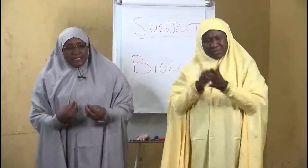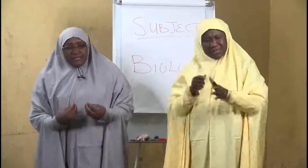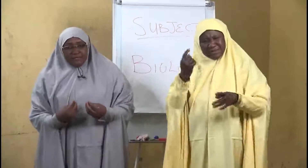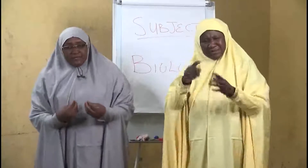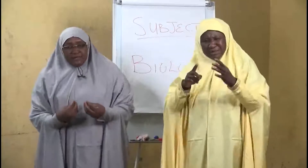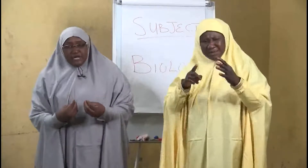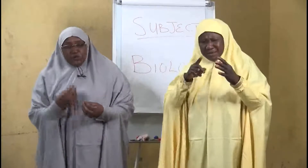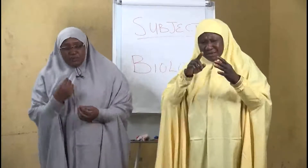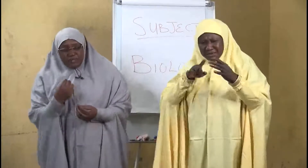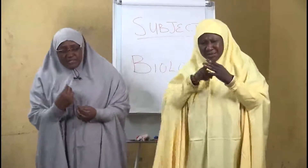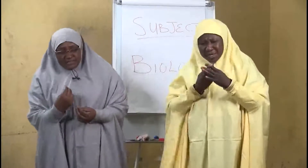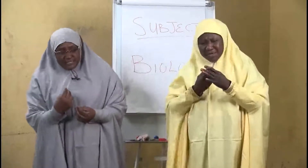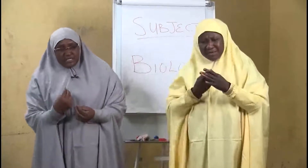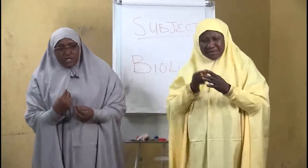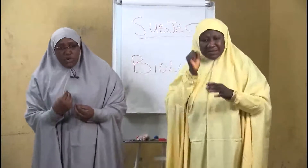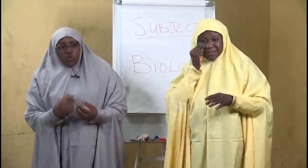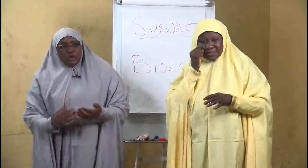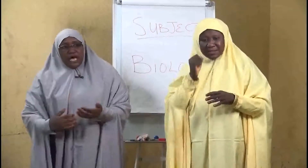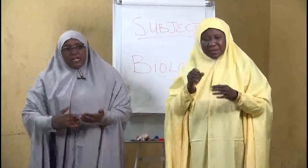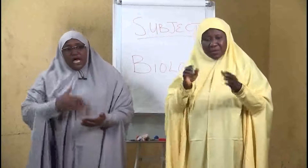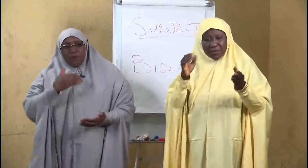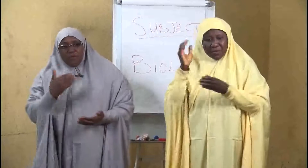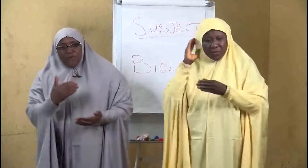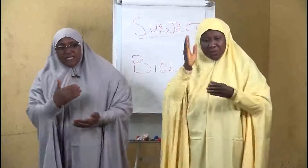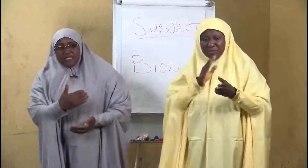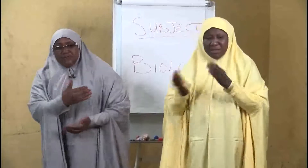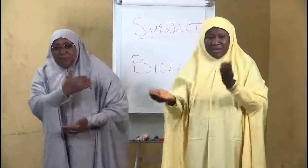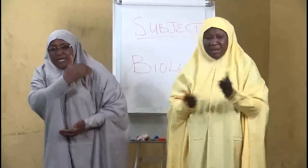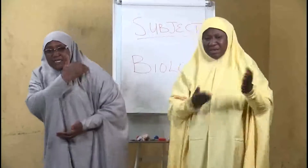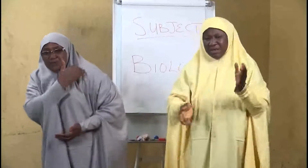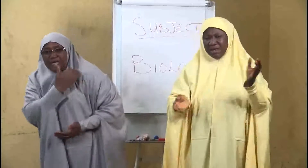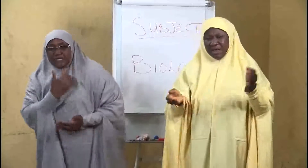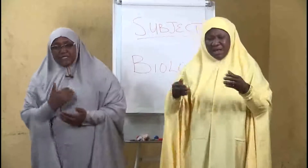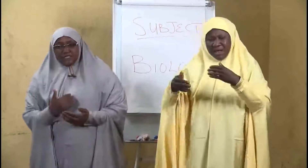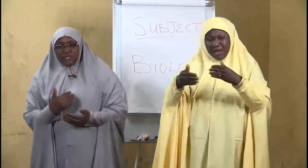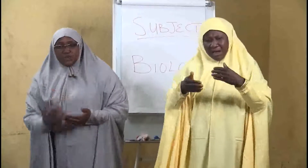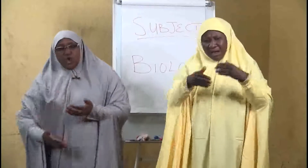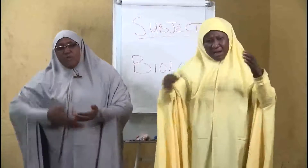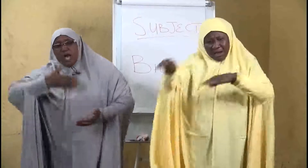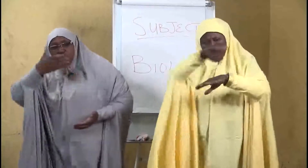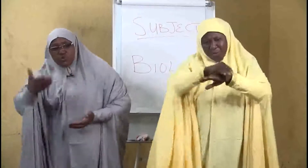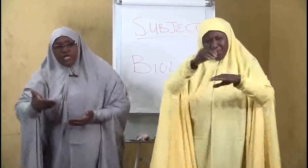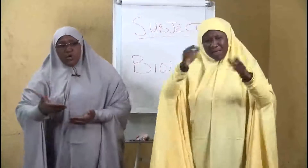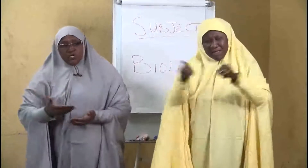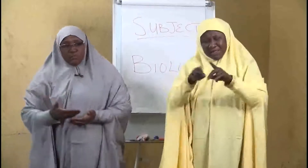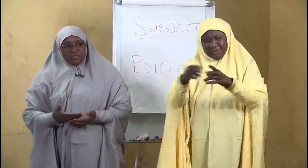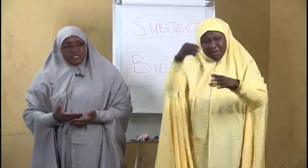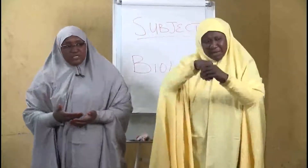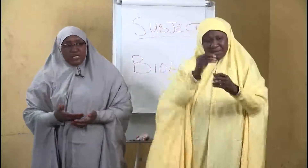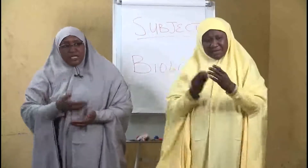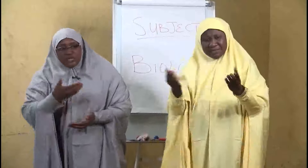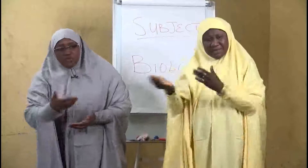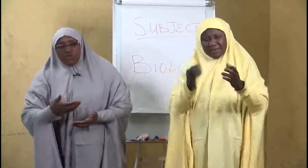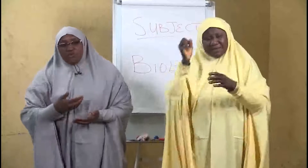bean seedling, the bean seed will be carried above as if the plant is backing the seed. It will come out together with the bean